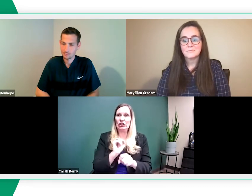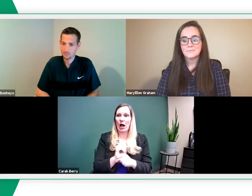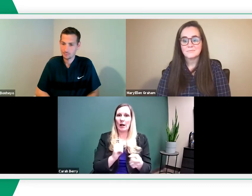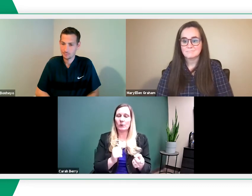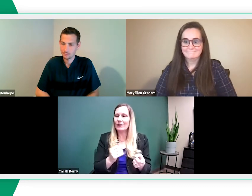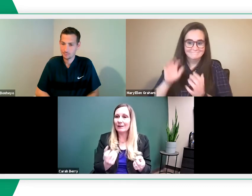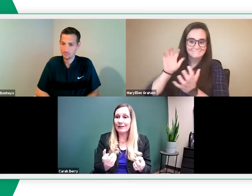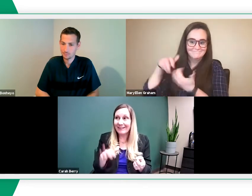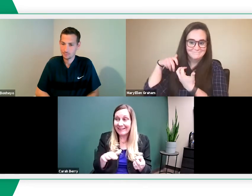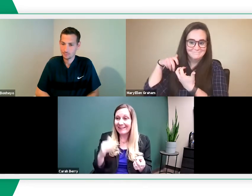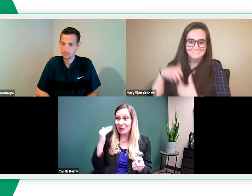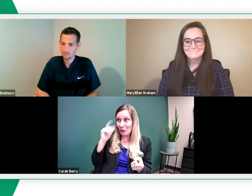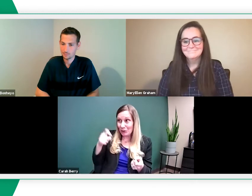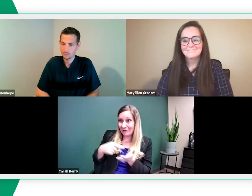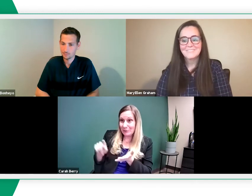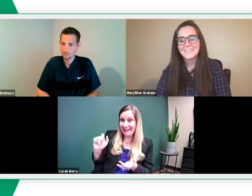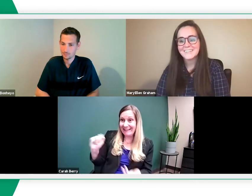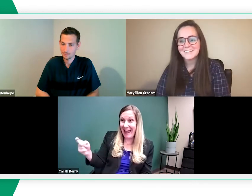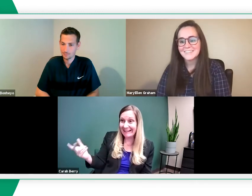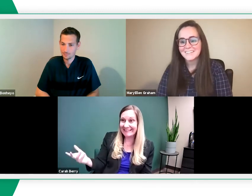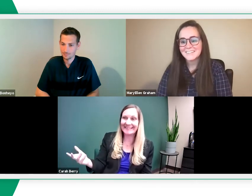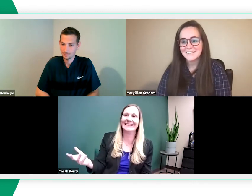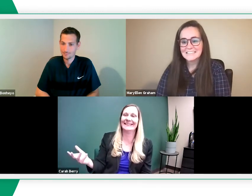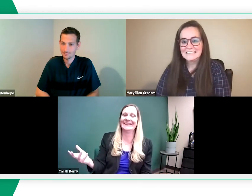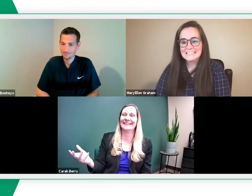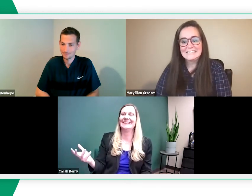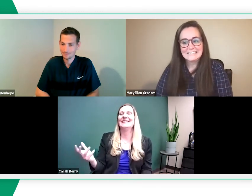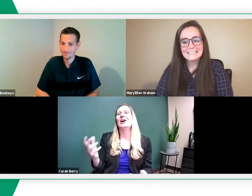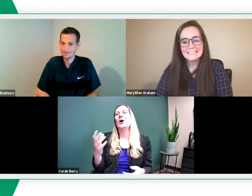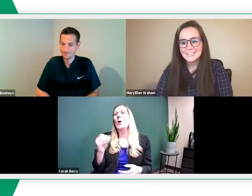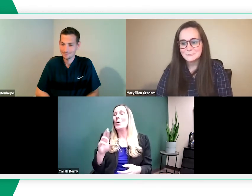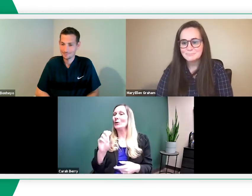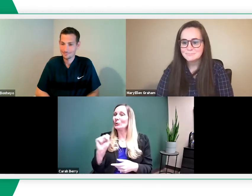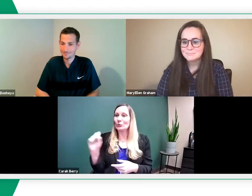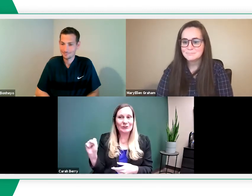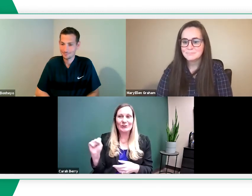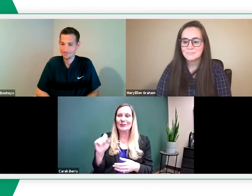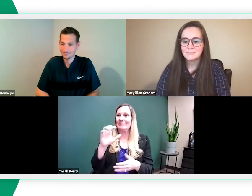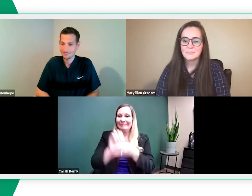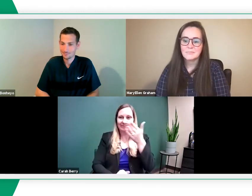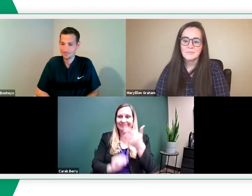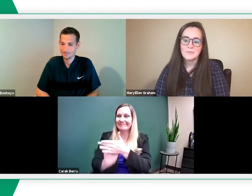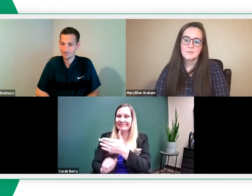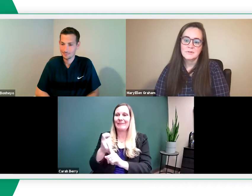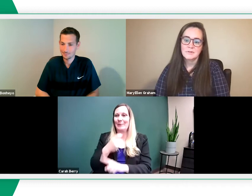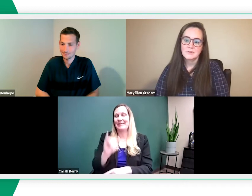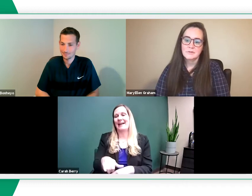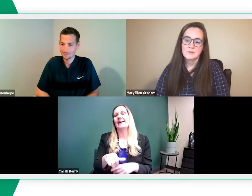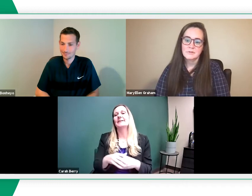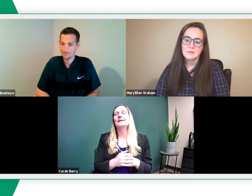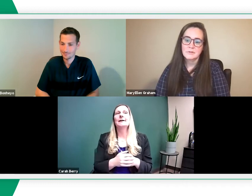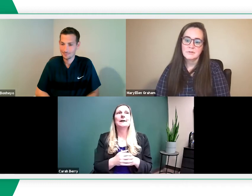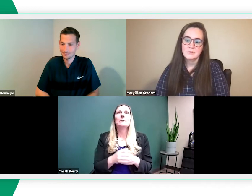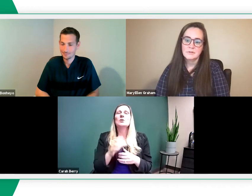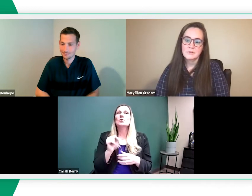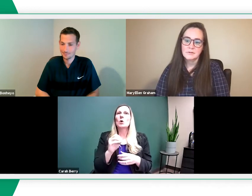oh yeah, this is nice. Look at this, I'm getting a job. I said, you realize you have to pay tax from that. You're not getting all of that money. Social Security,